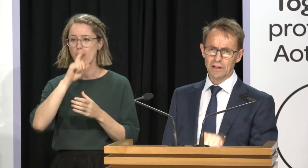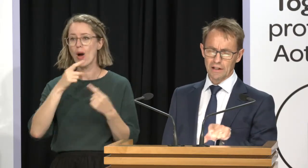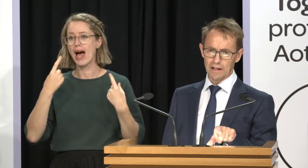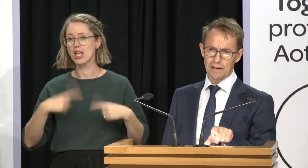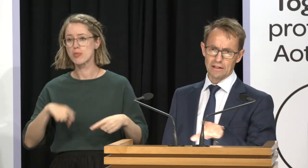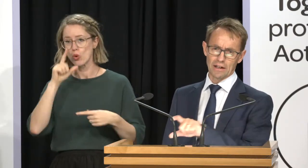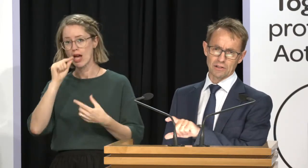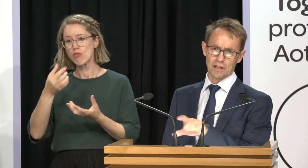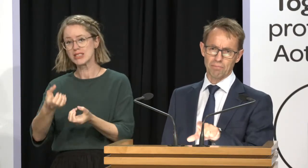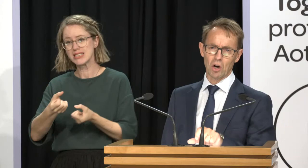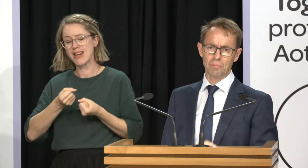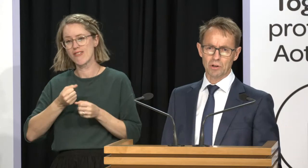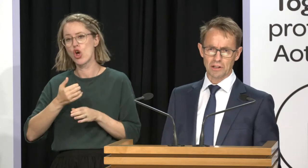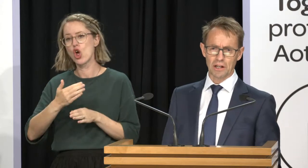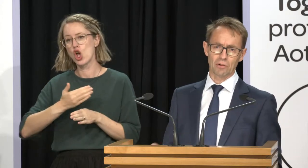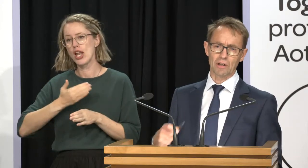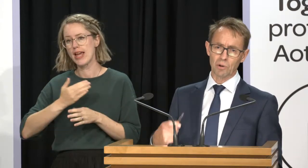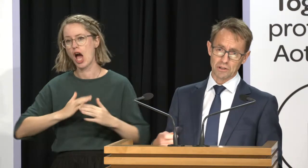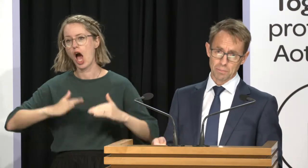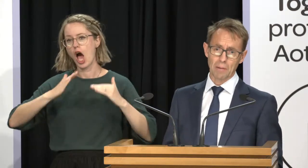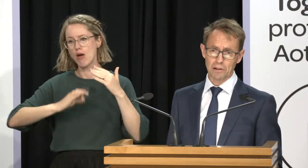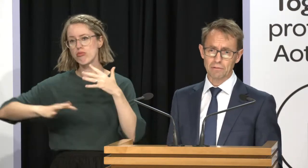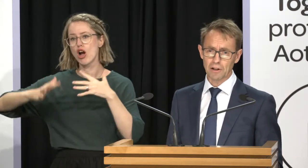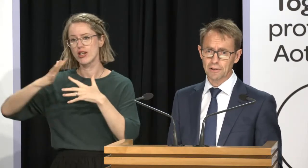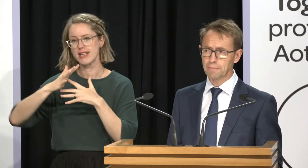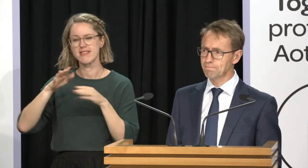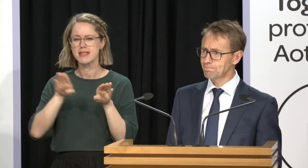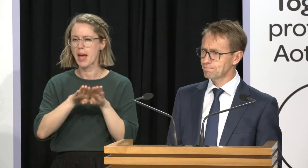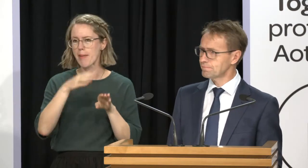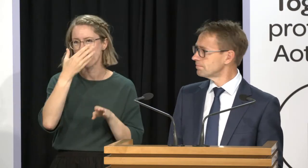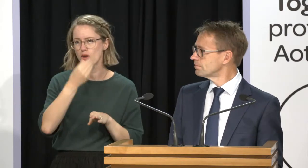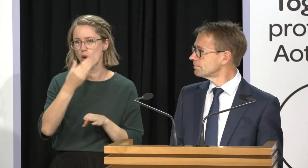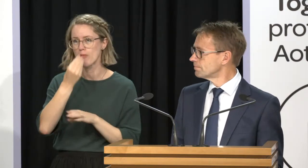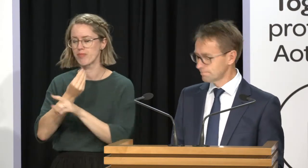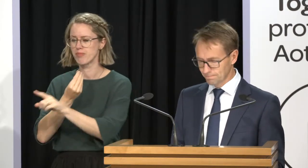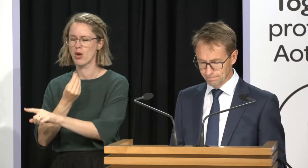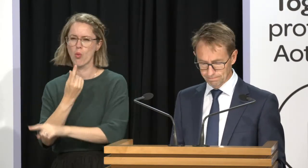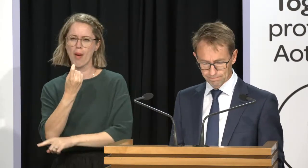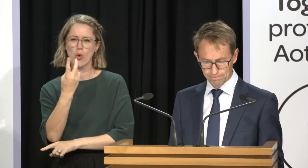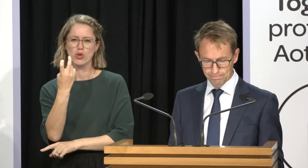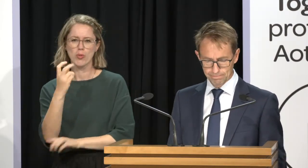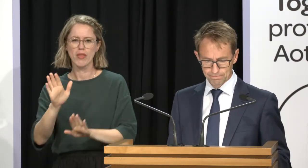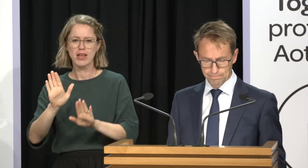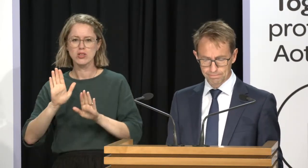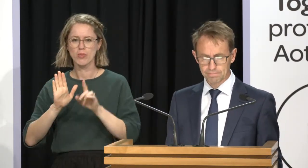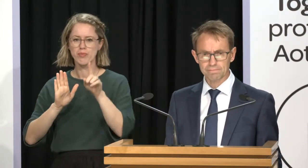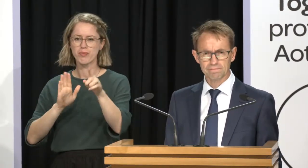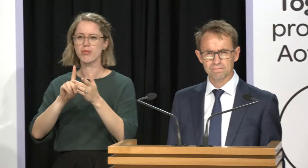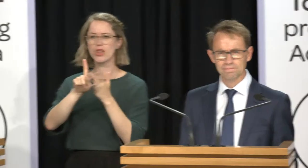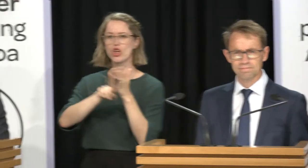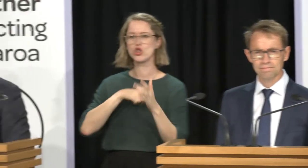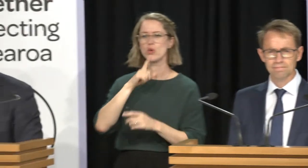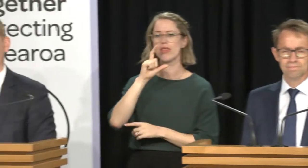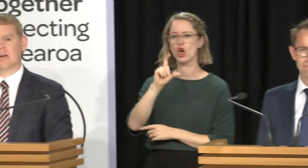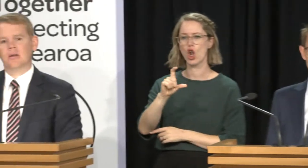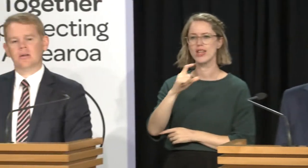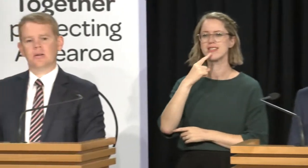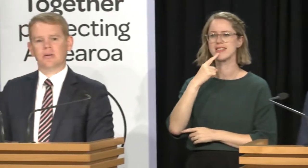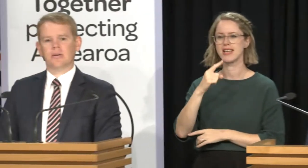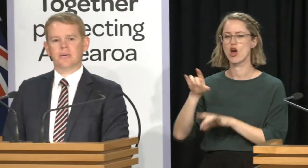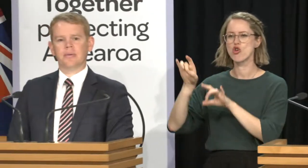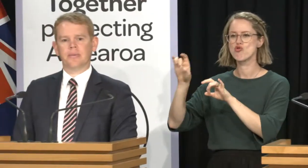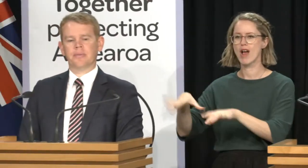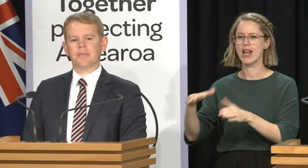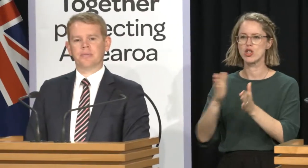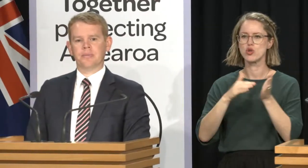eligible in that high priority category where it is publicly funded. Okay, we have to have the last couple of questions. Minister, Judith Collins has called for the TransTasman bubble to be